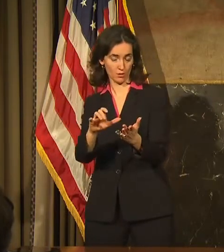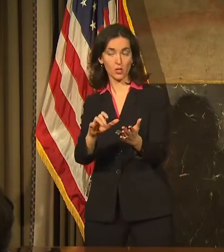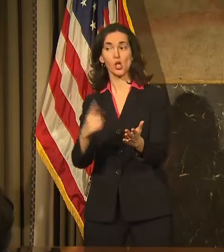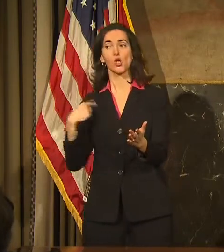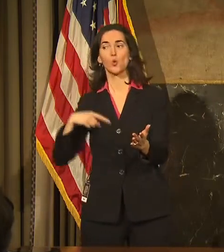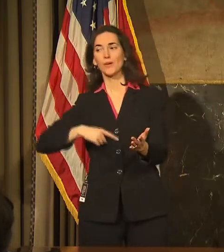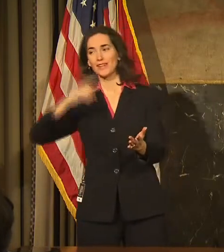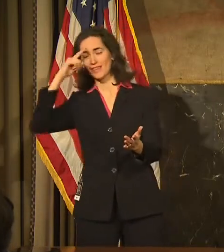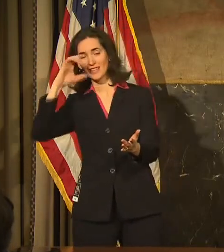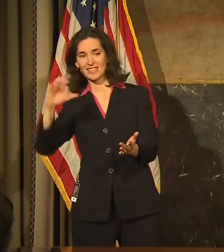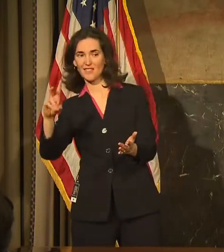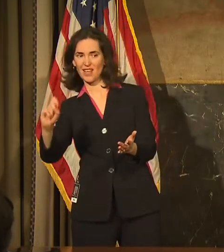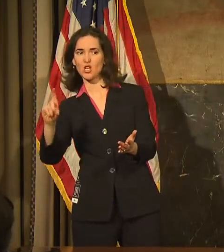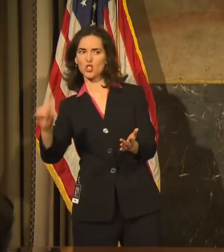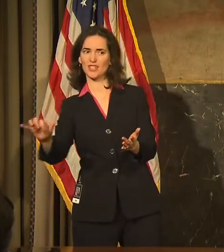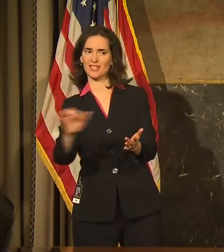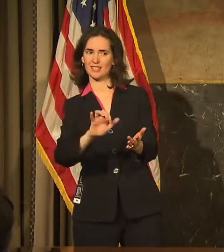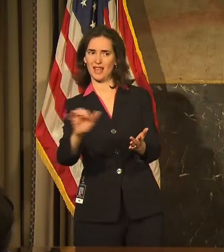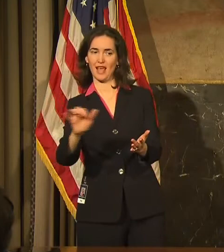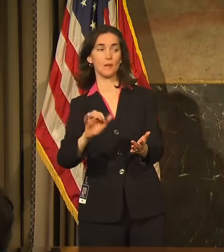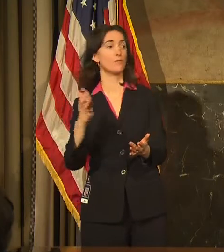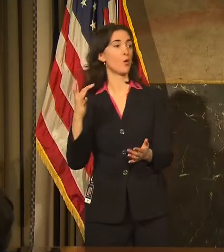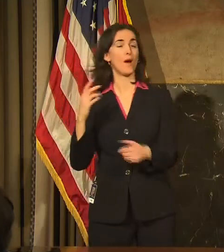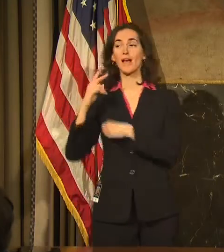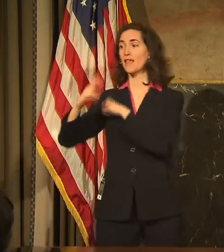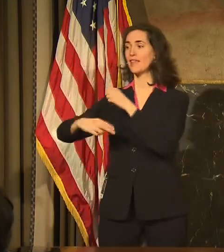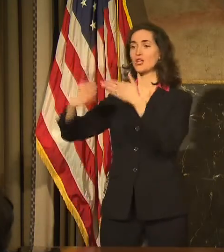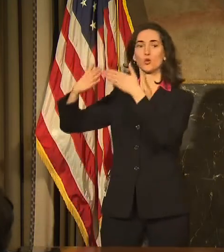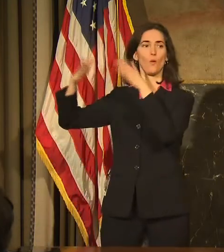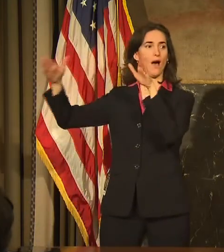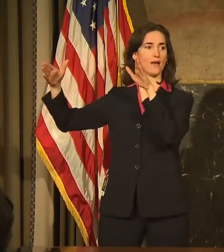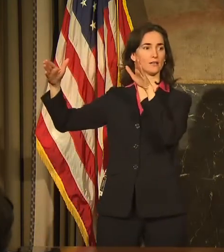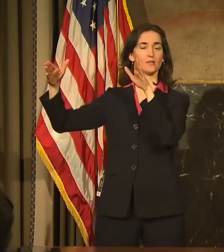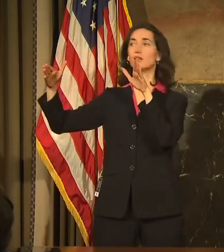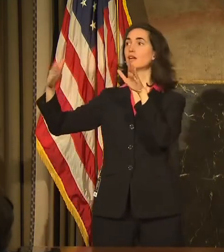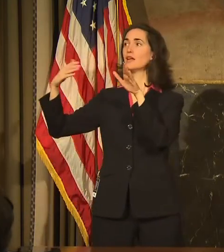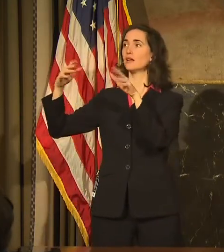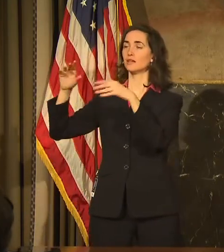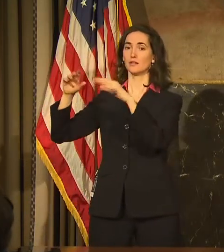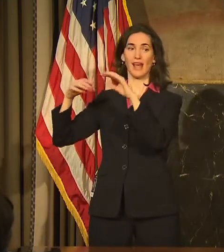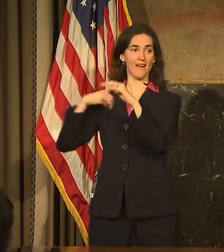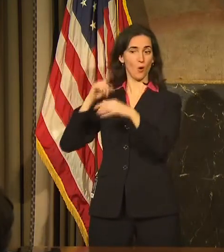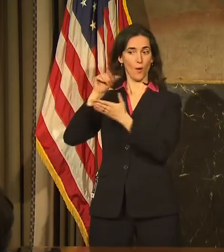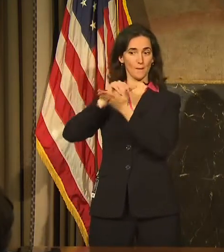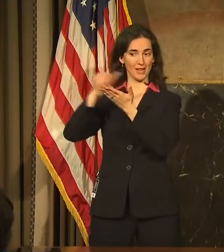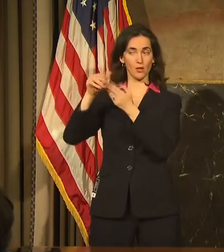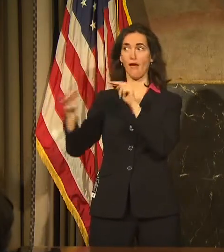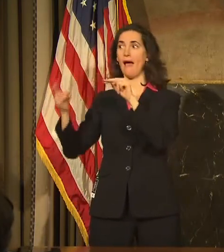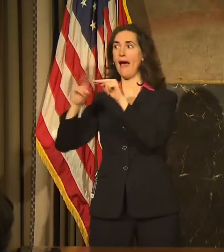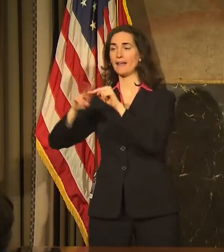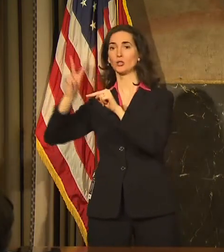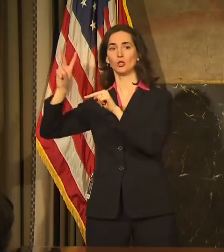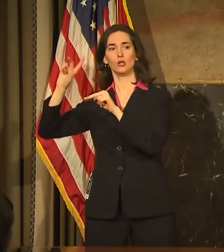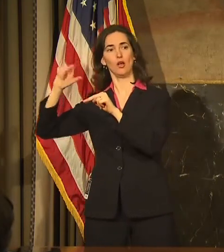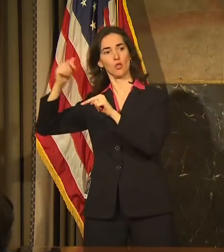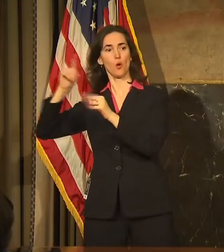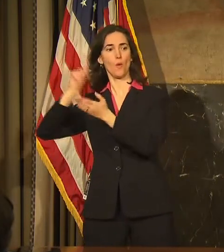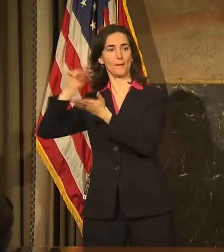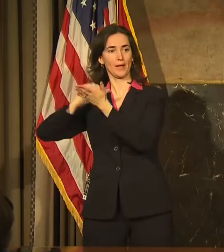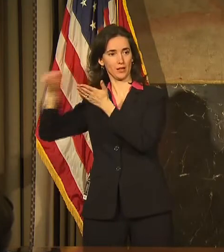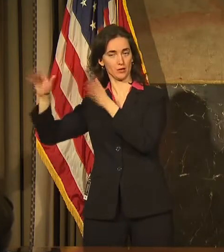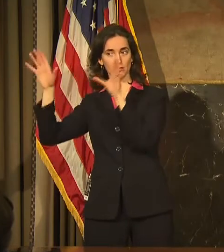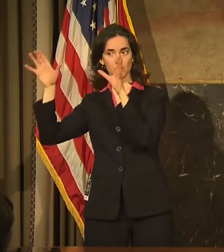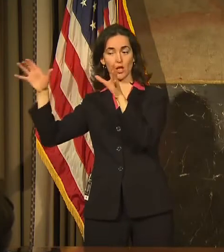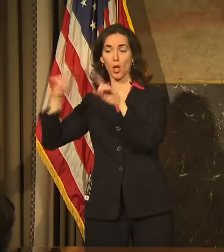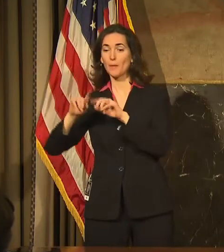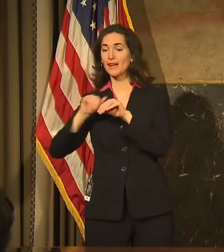because it's been another 1 million added to the national pot, but we haven't been confirmed with those numbers. And again, with the weather, I don't know exactly when they're